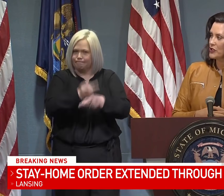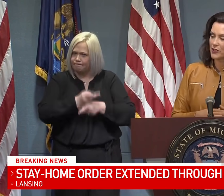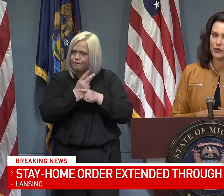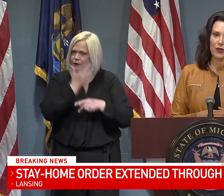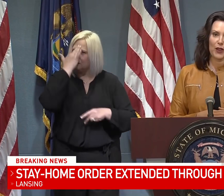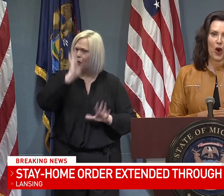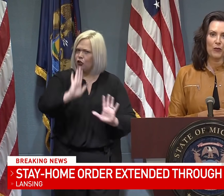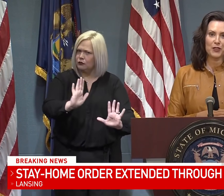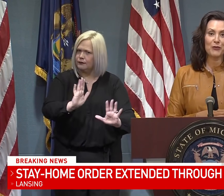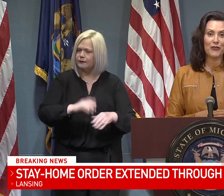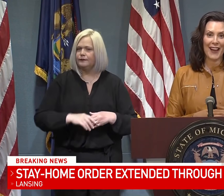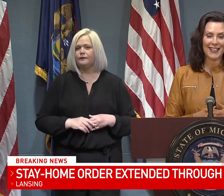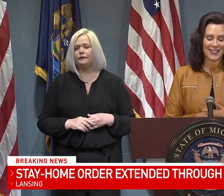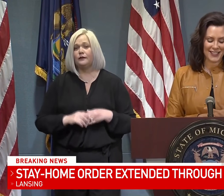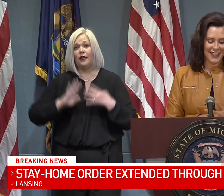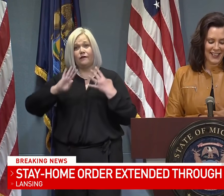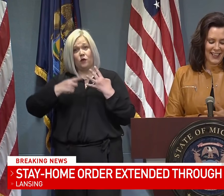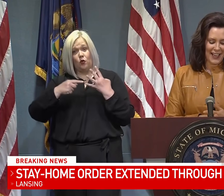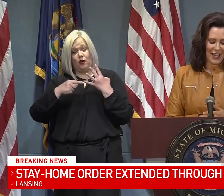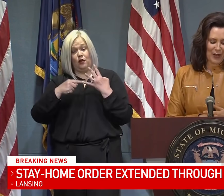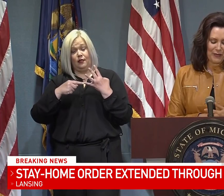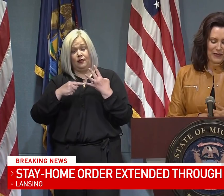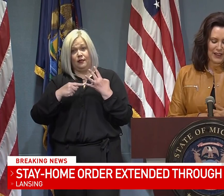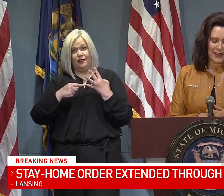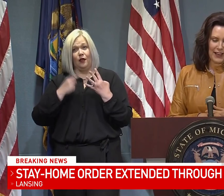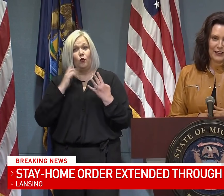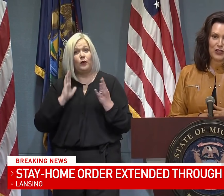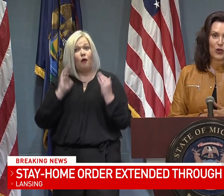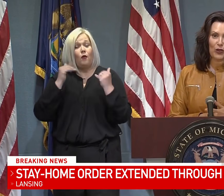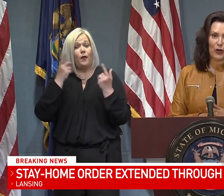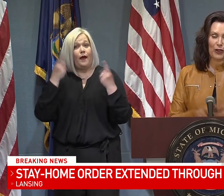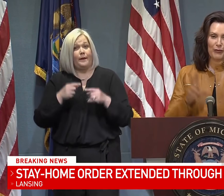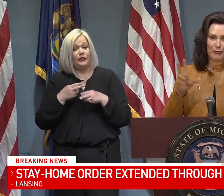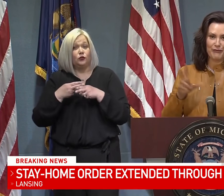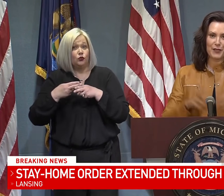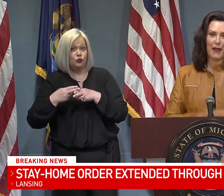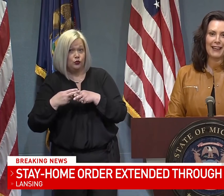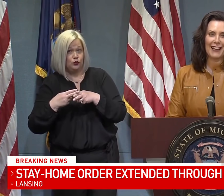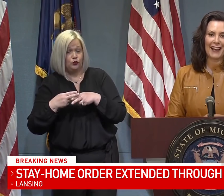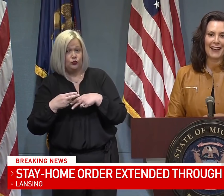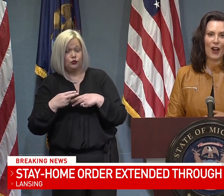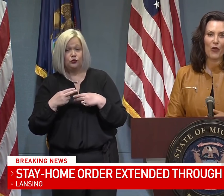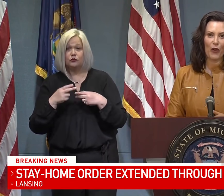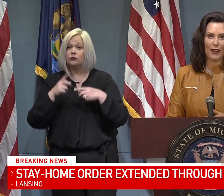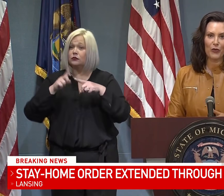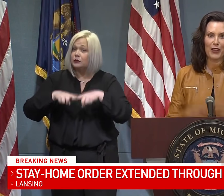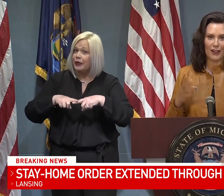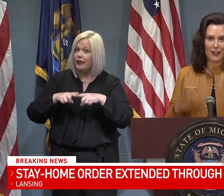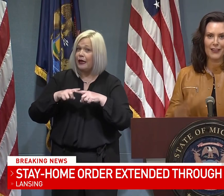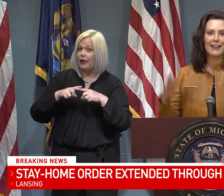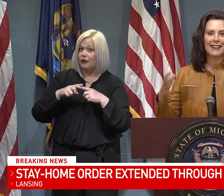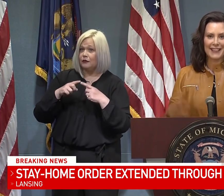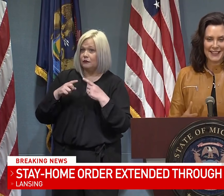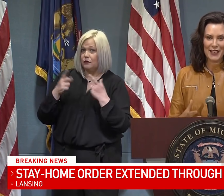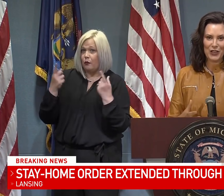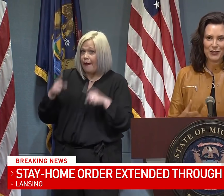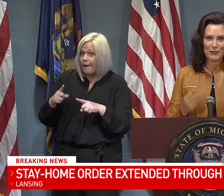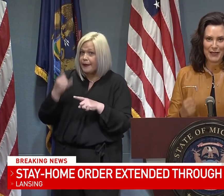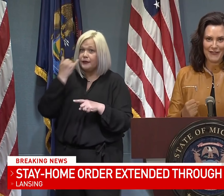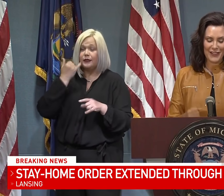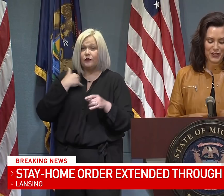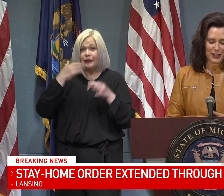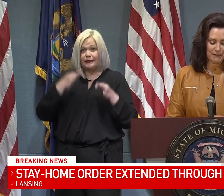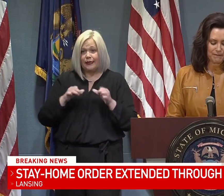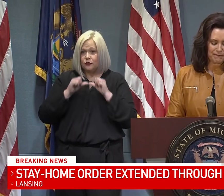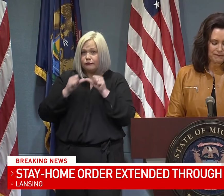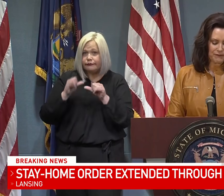4, which is where we hope to move next, in short order, depending on how well we all continue to